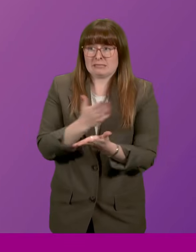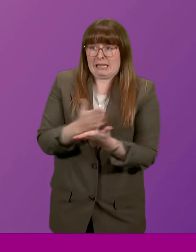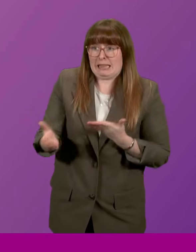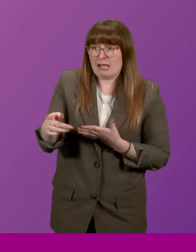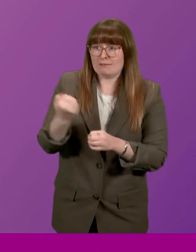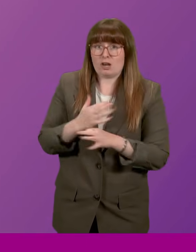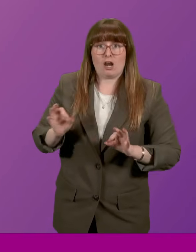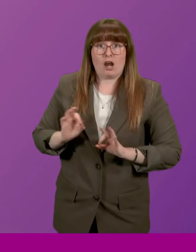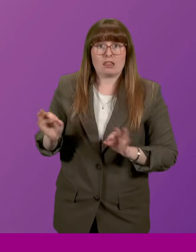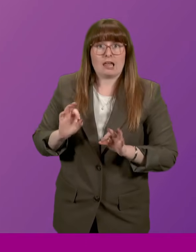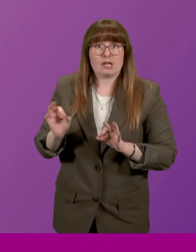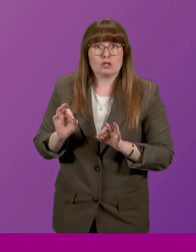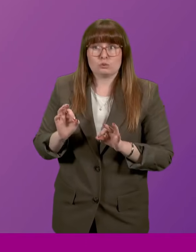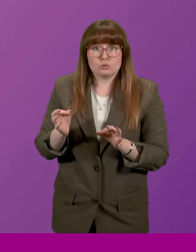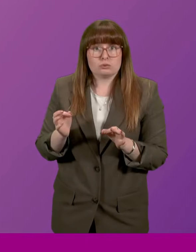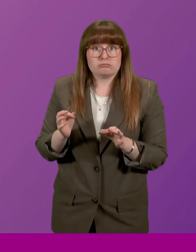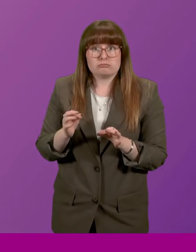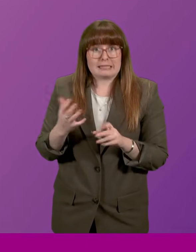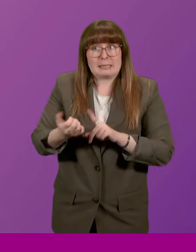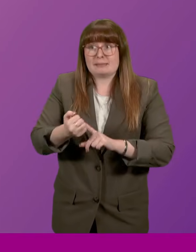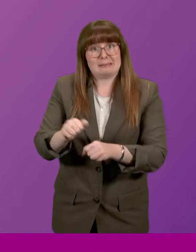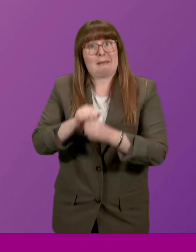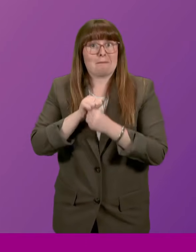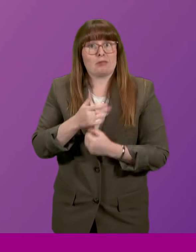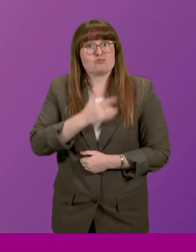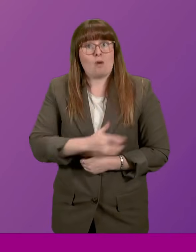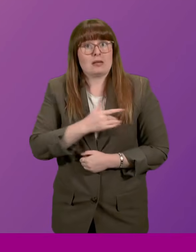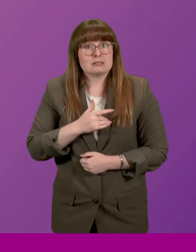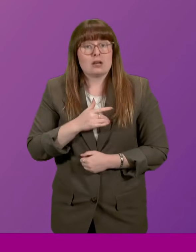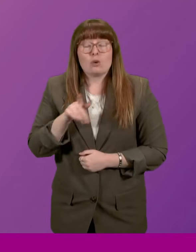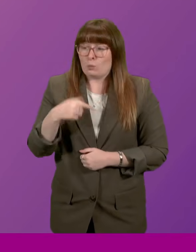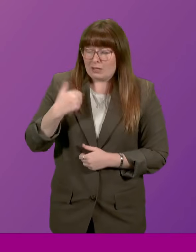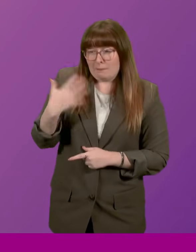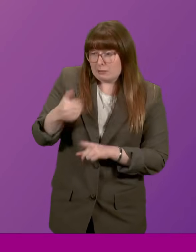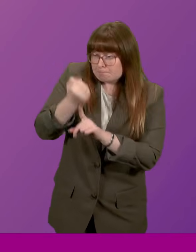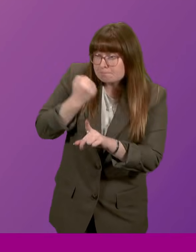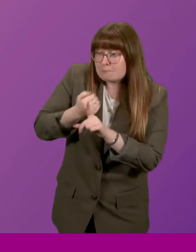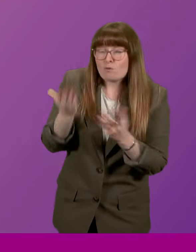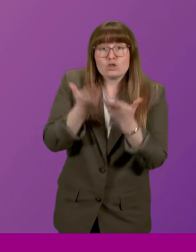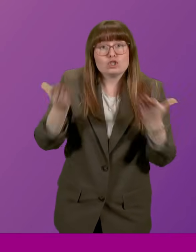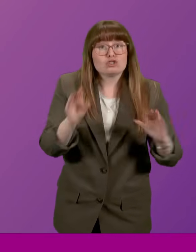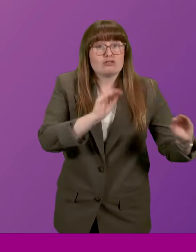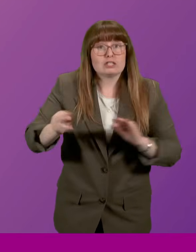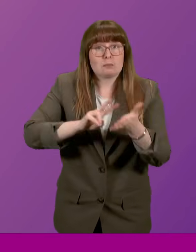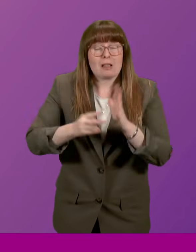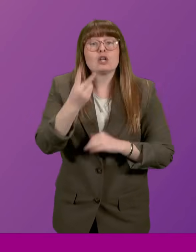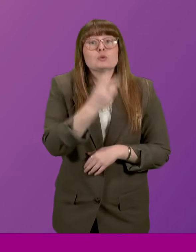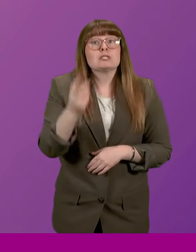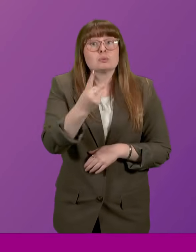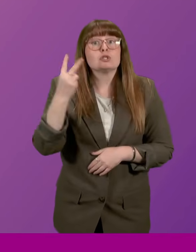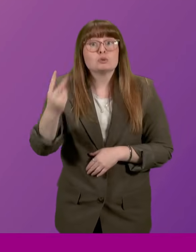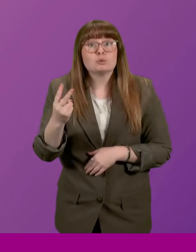done nothing to fulfil it. The Scottish Greens have pushed for that just transition plan for years. In 2022, Fife's